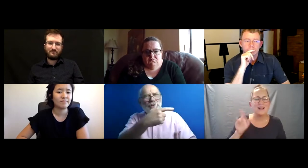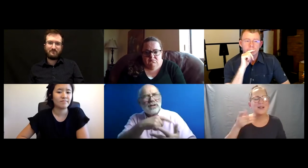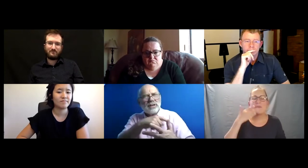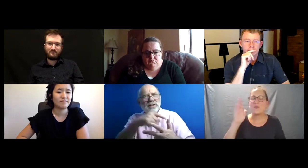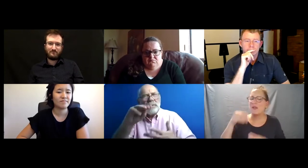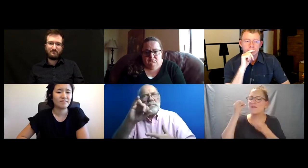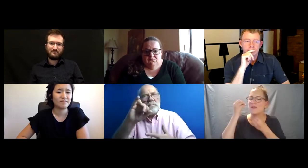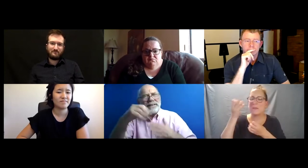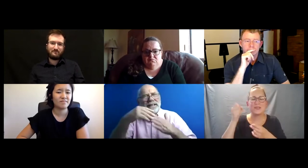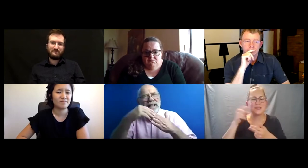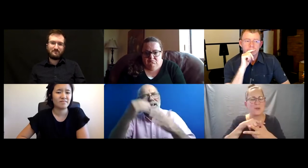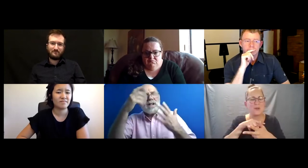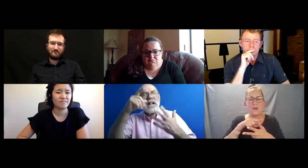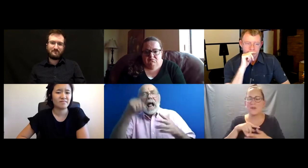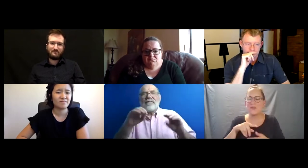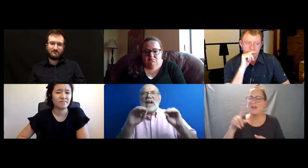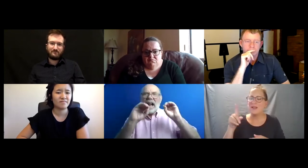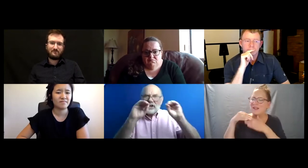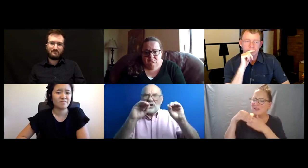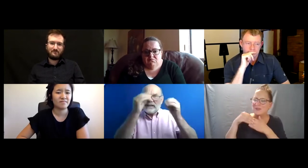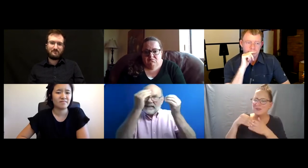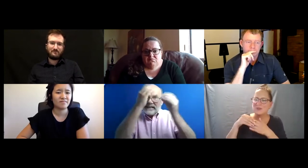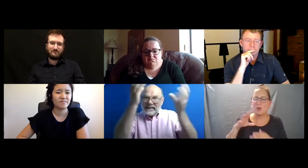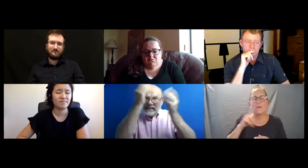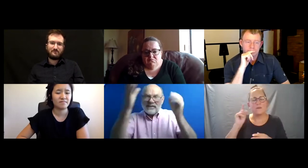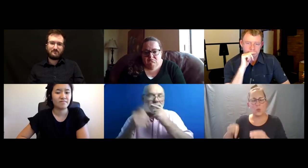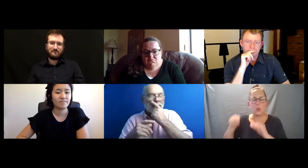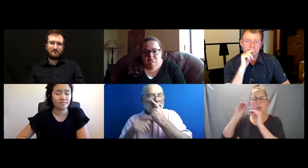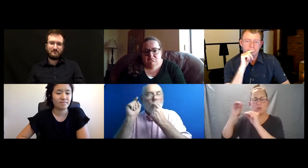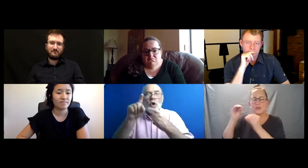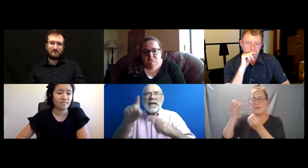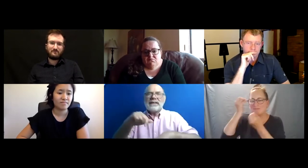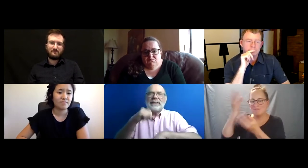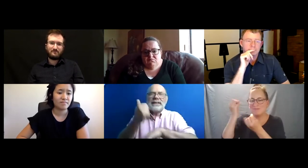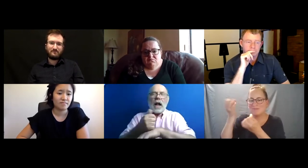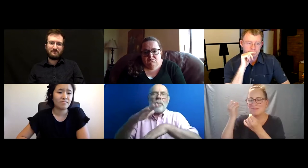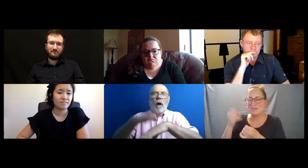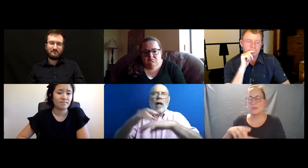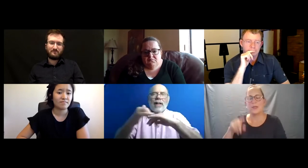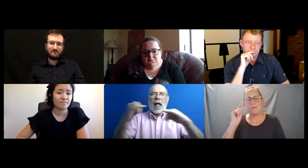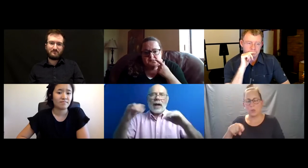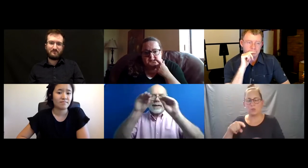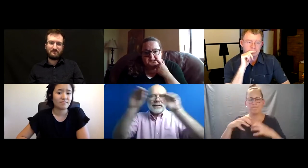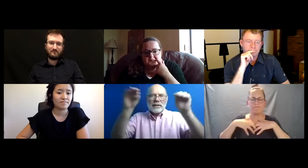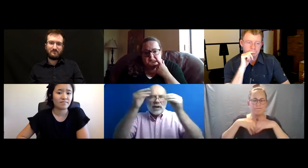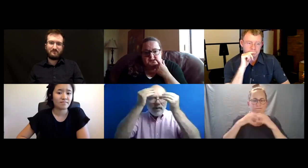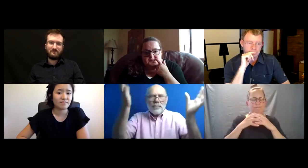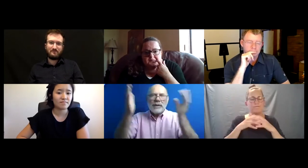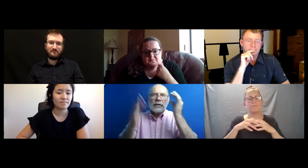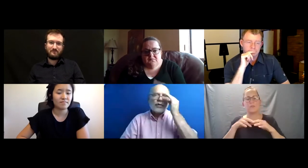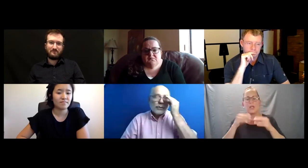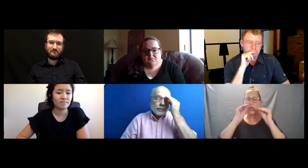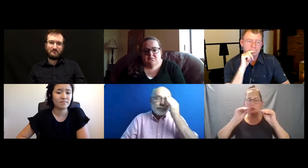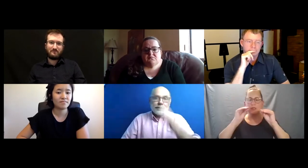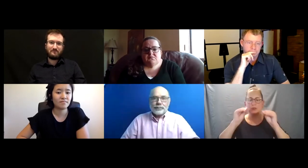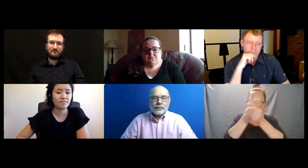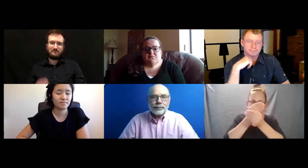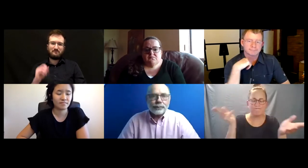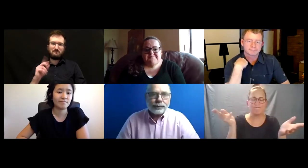of providing interpreting services is exorbitant, and therefore using those as excuses for not hiring these individuals.